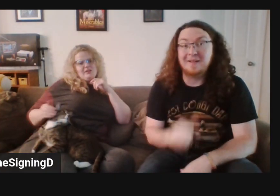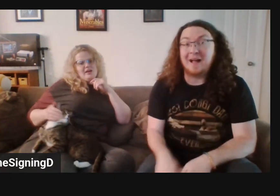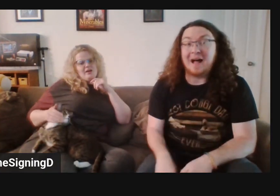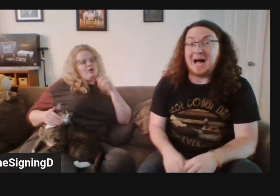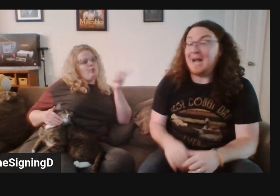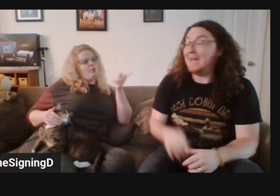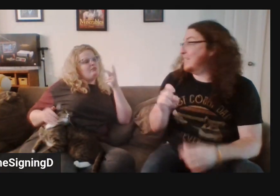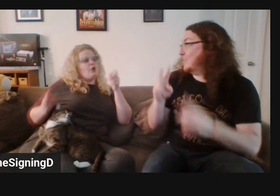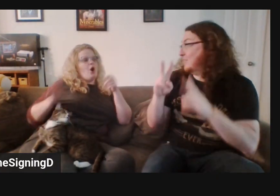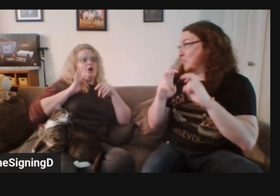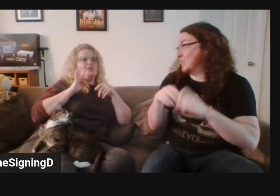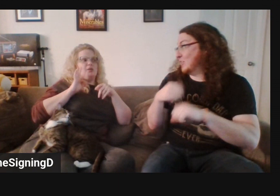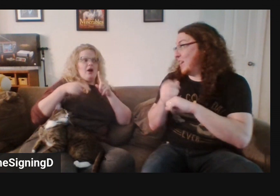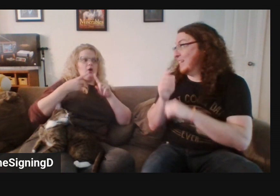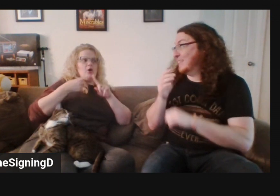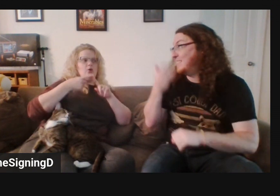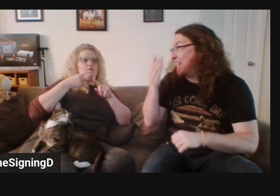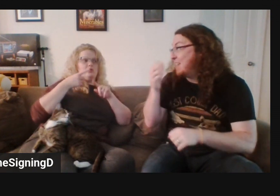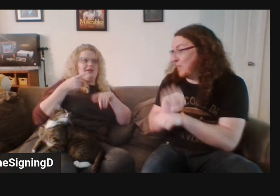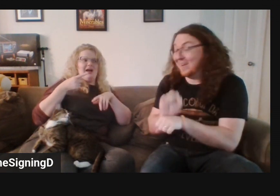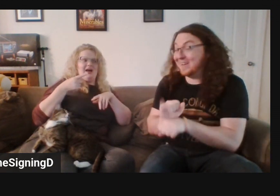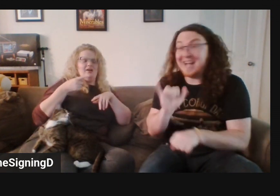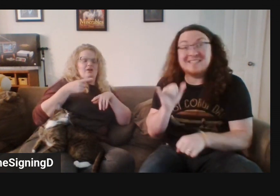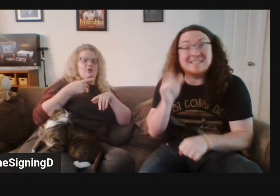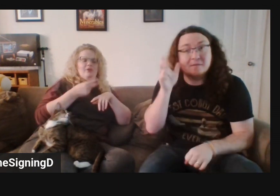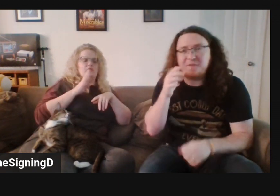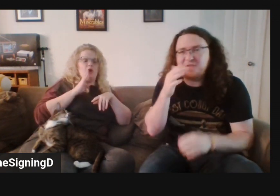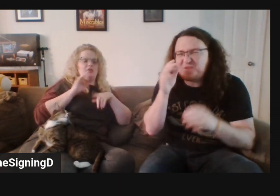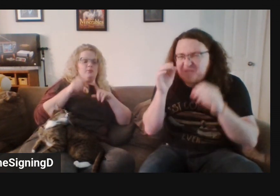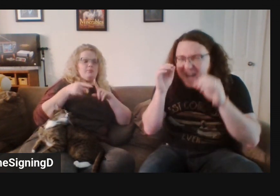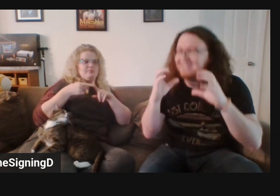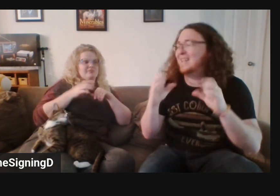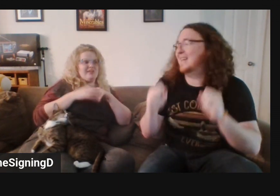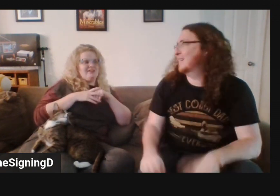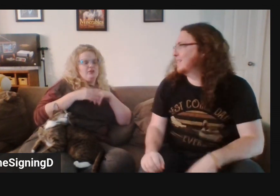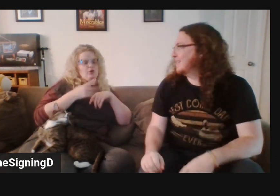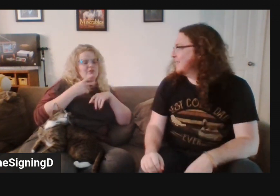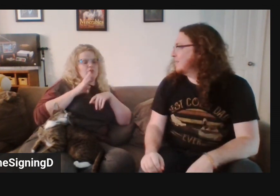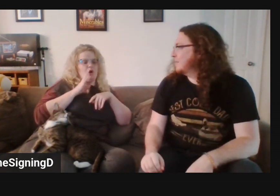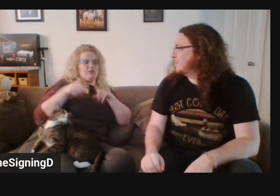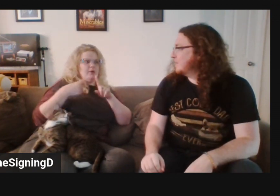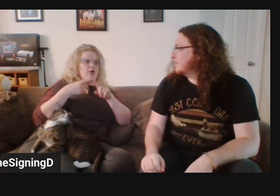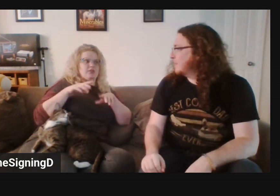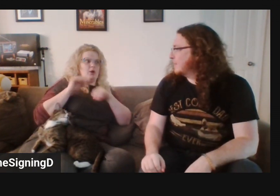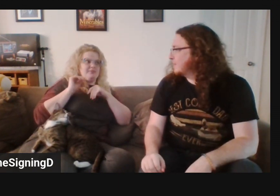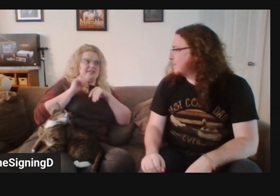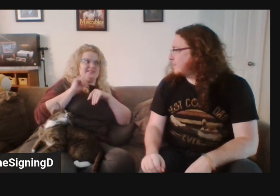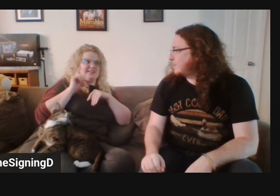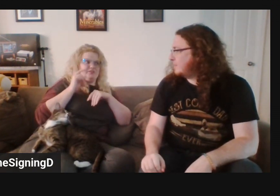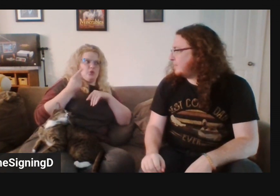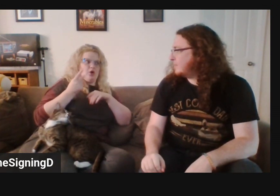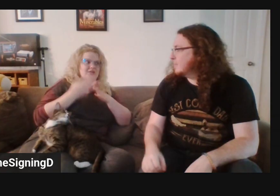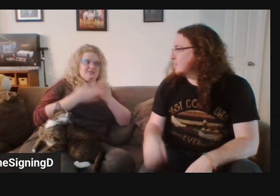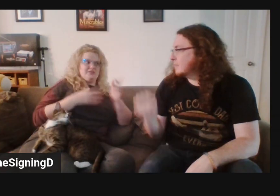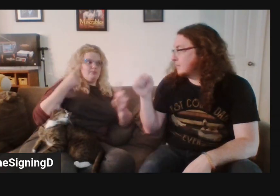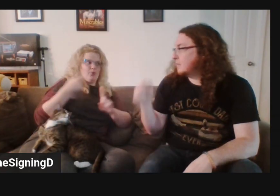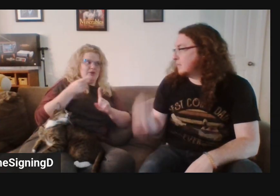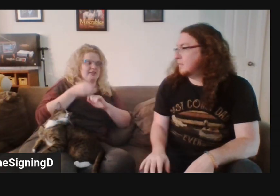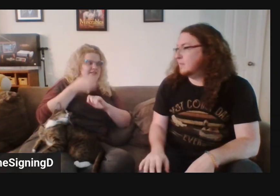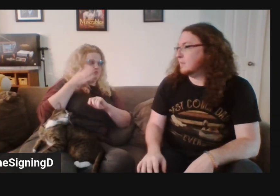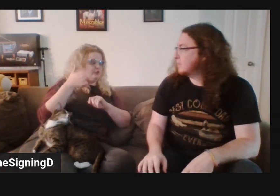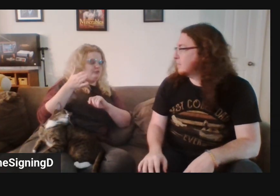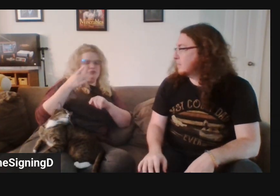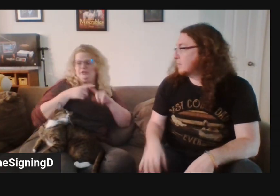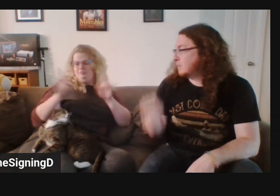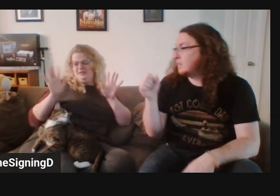Wow. Yeah. I need to do some research on scent work. That sounds fascinating. We talked about adopting a deaf dog at some point